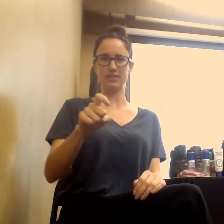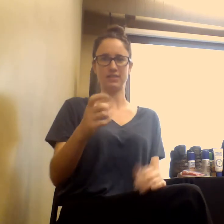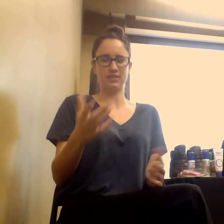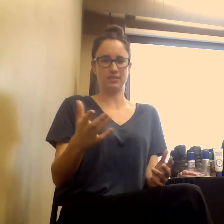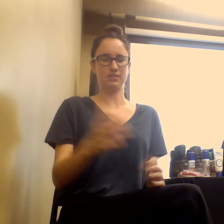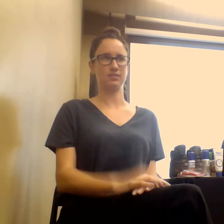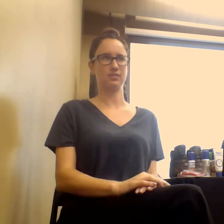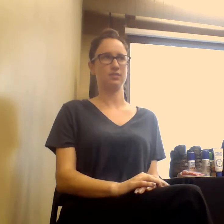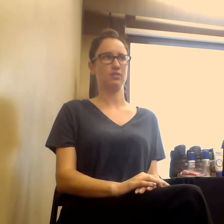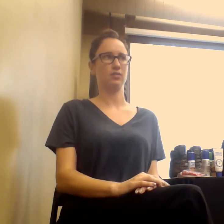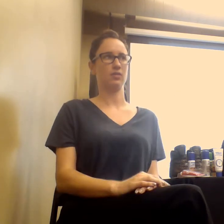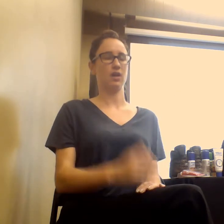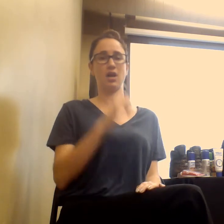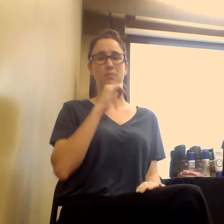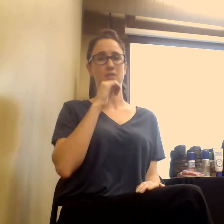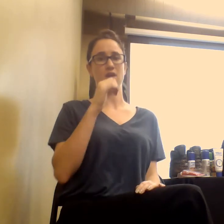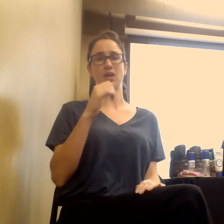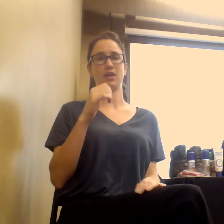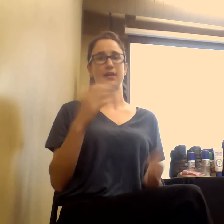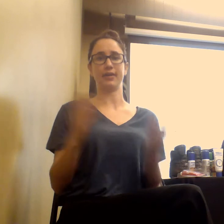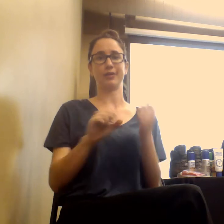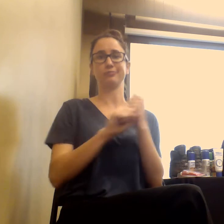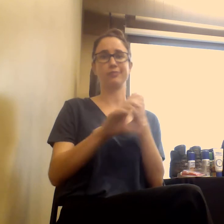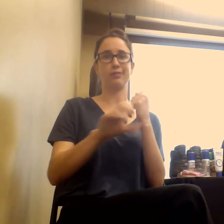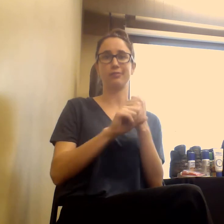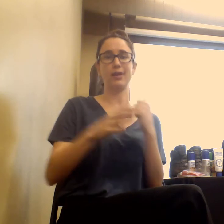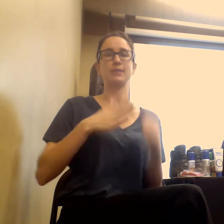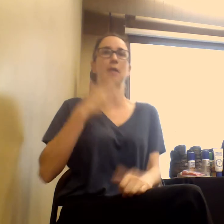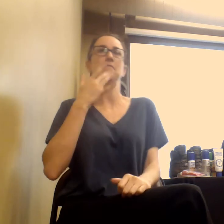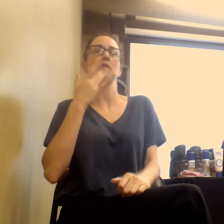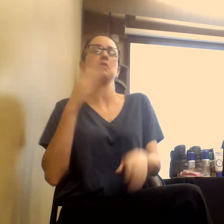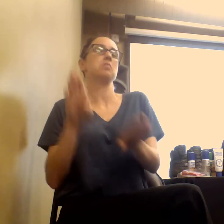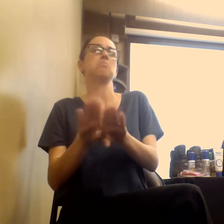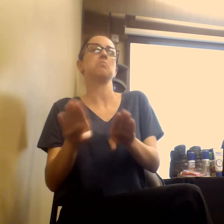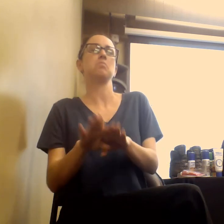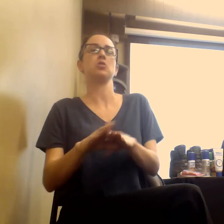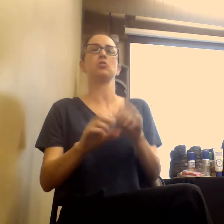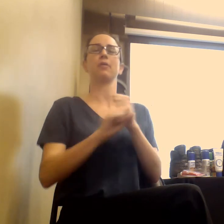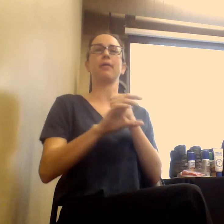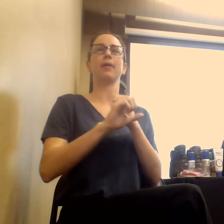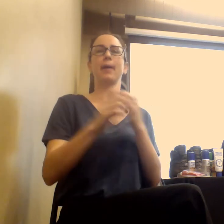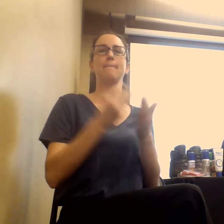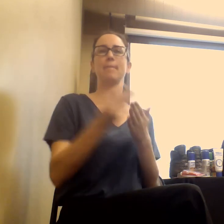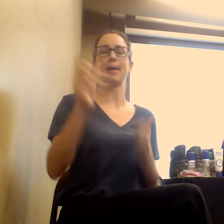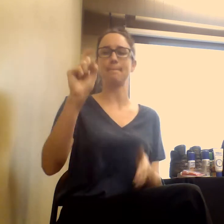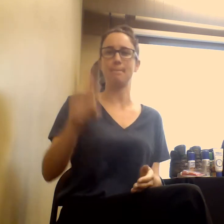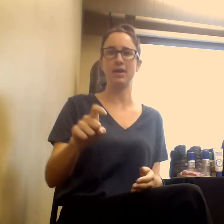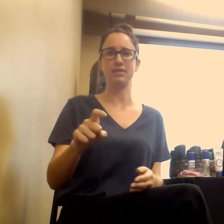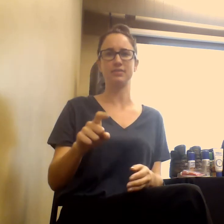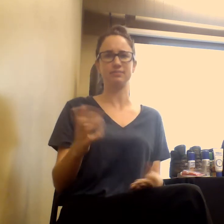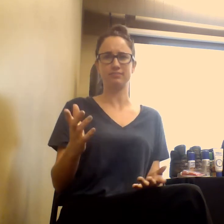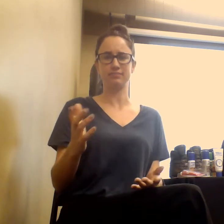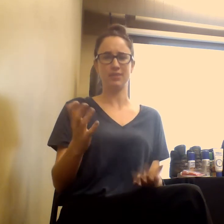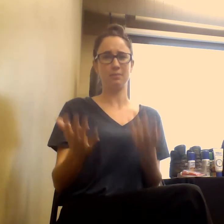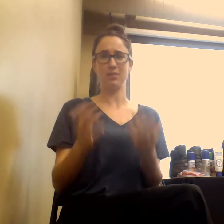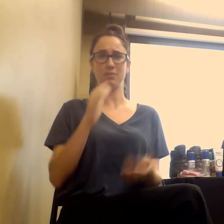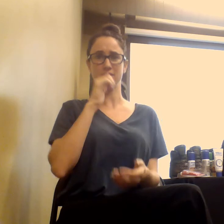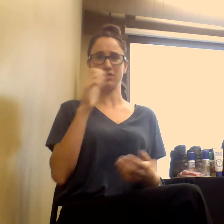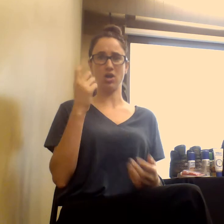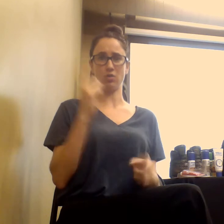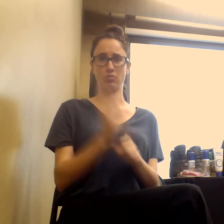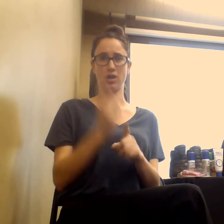is the boot that I own, and my favorite boot, but it may not be the right boot for you. So, use your socks that you're going to